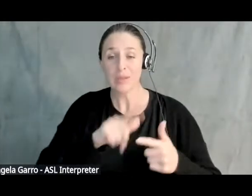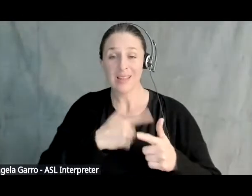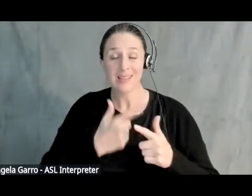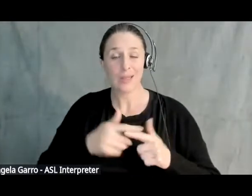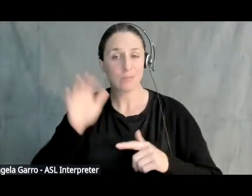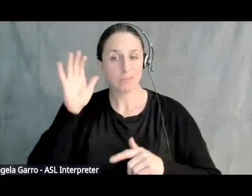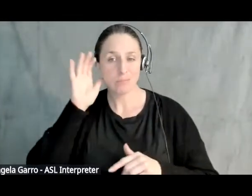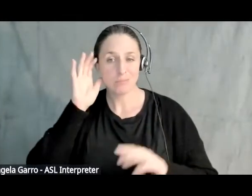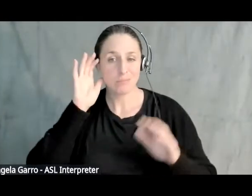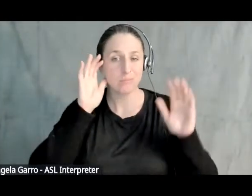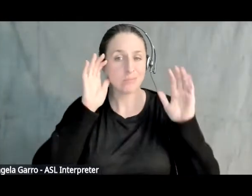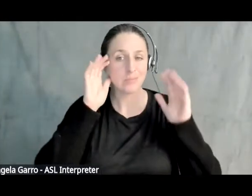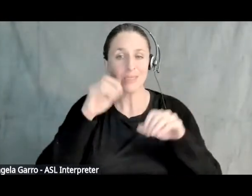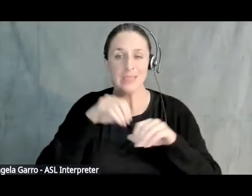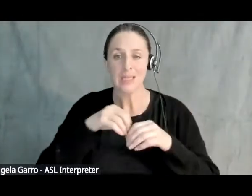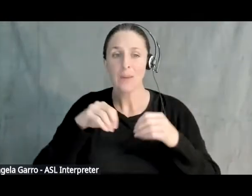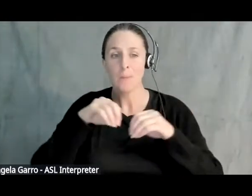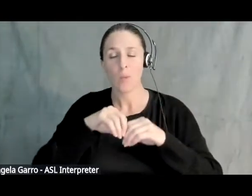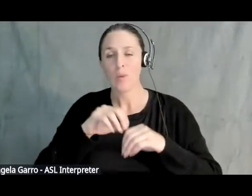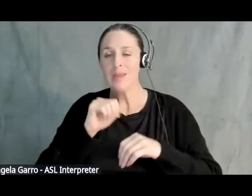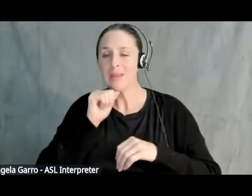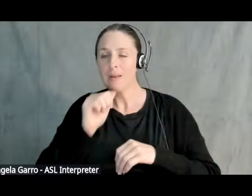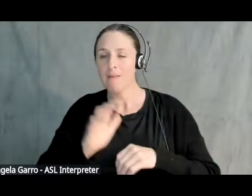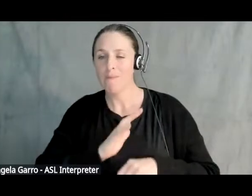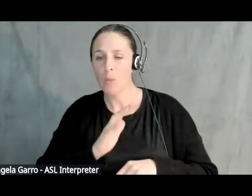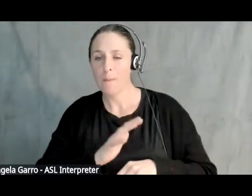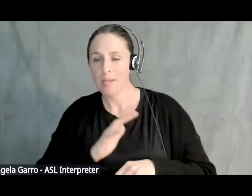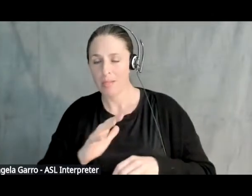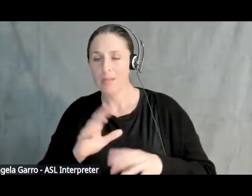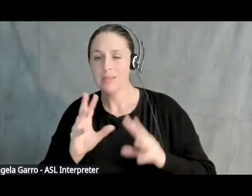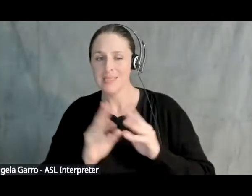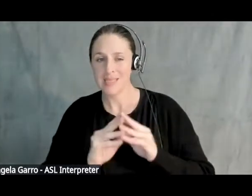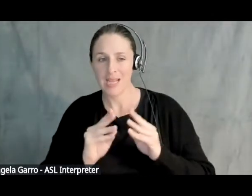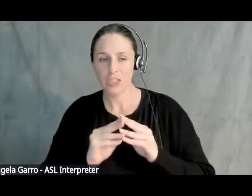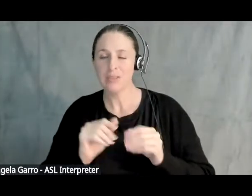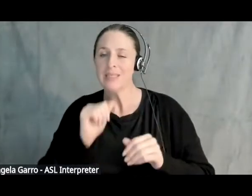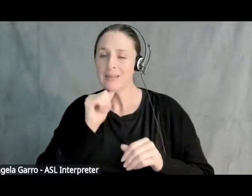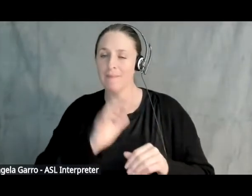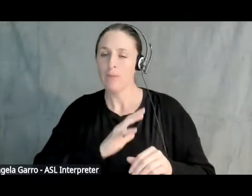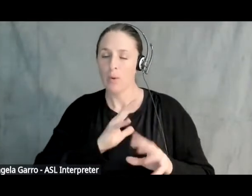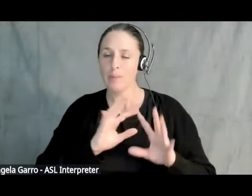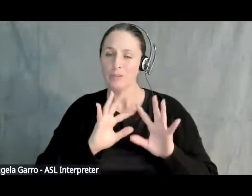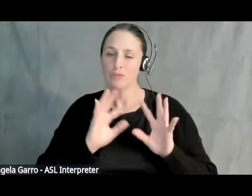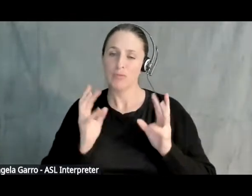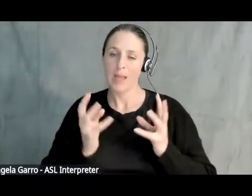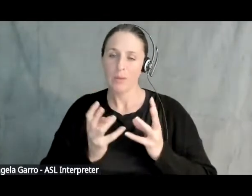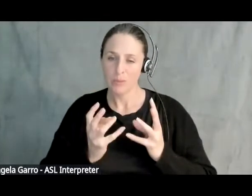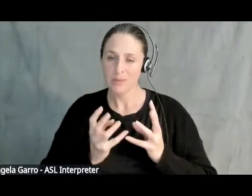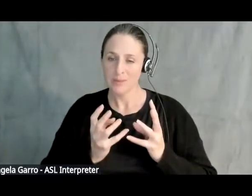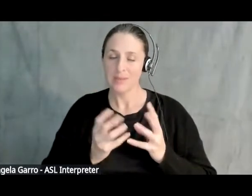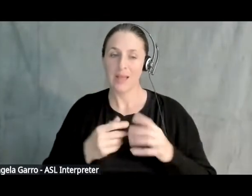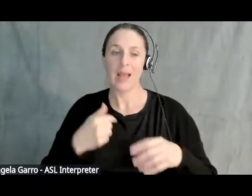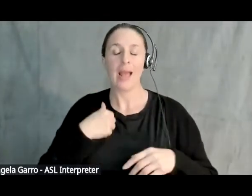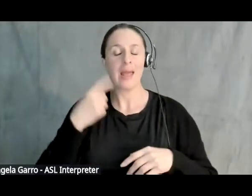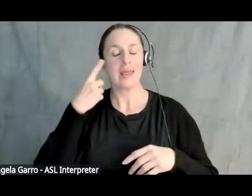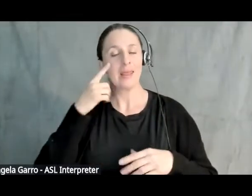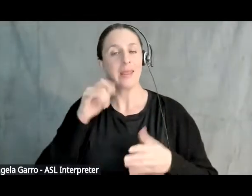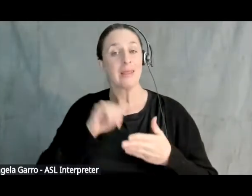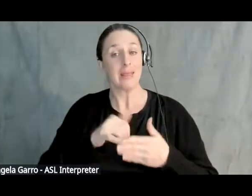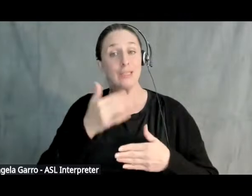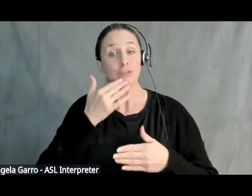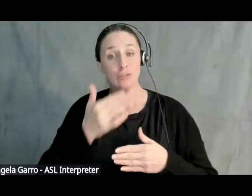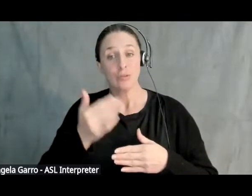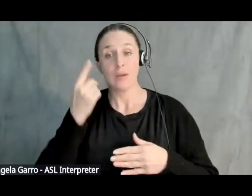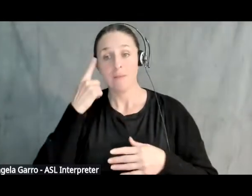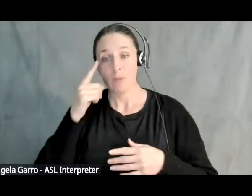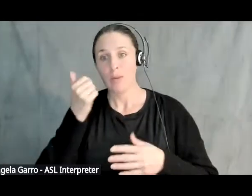more informal session, more informal surroundings and stuff. And I think that's good for everybody.